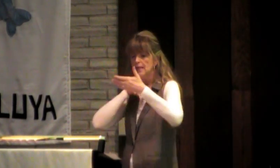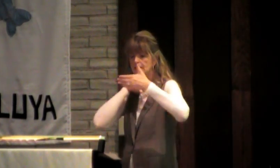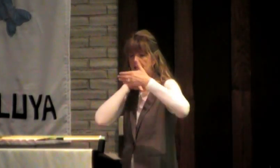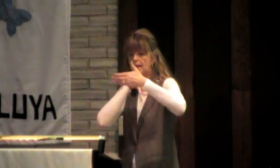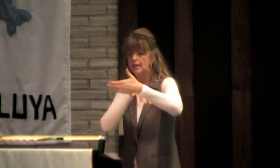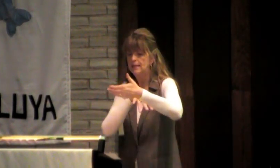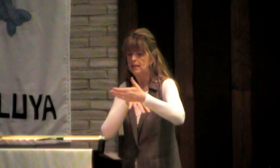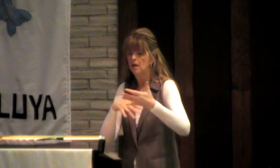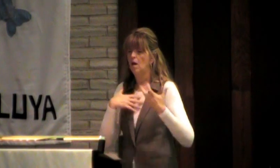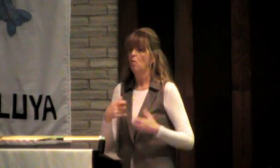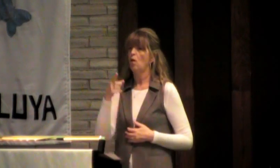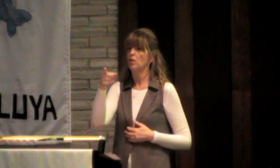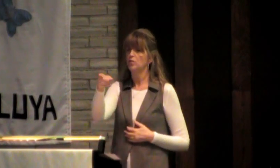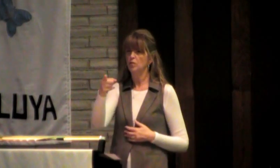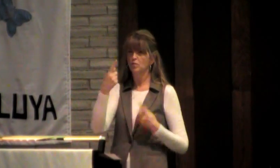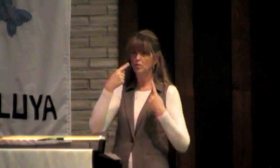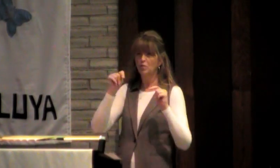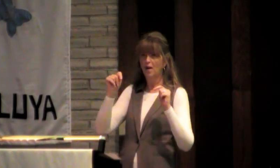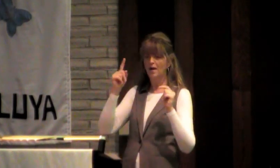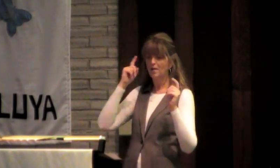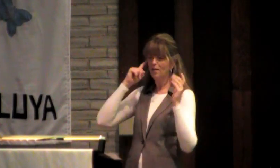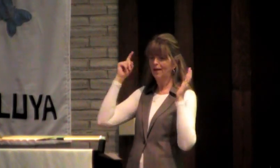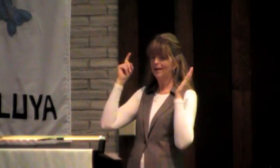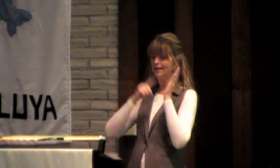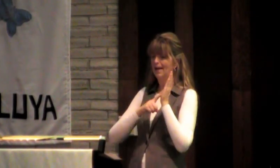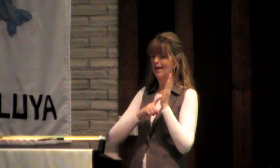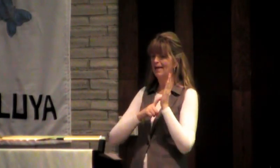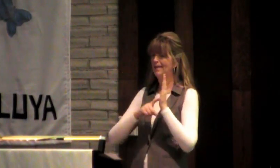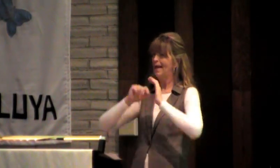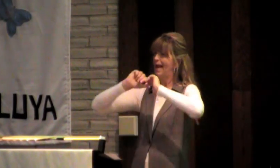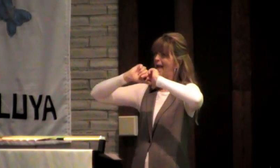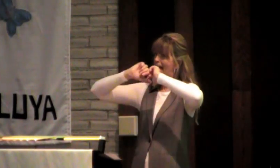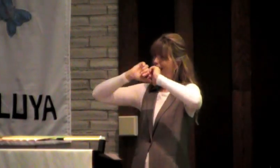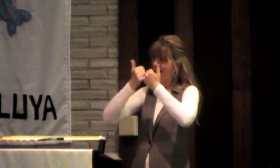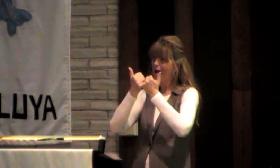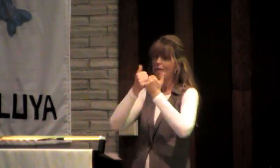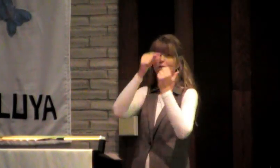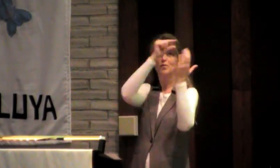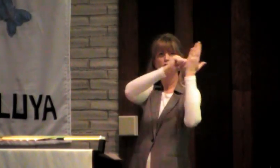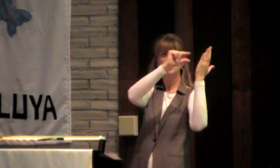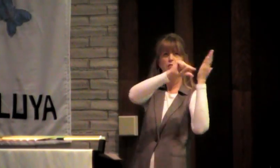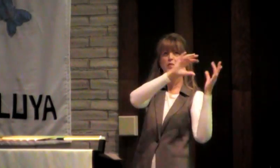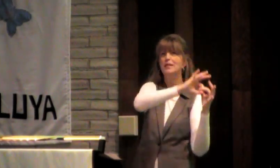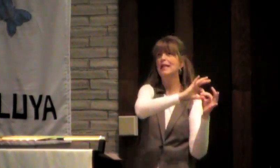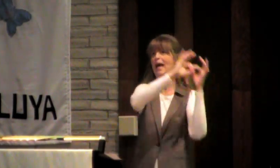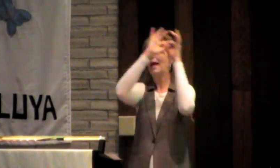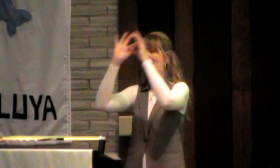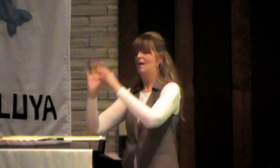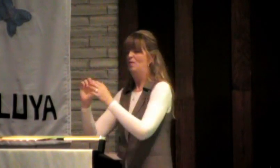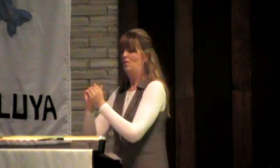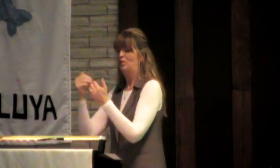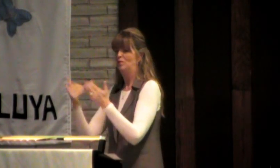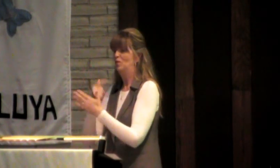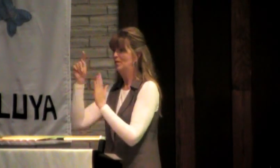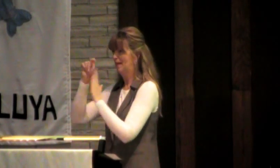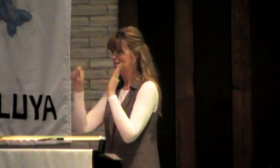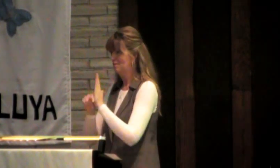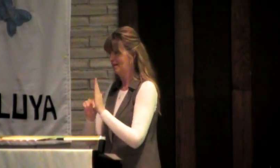while we're reading and studying, I want you to try to recognize how the scripture ties together from the